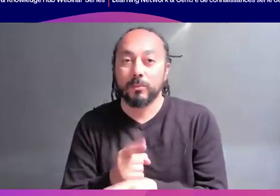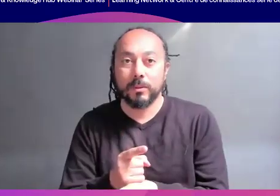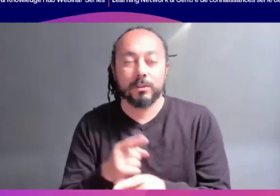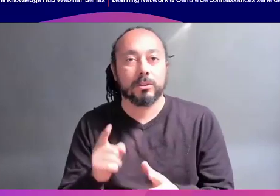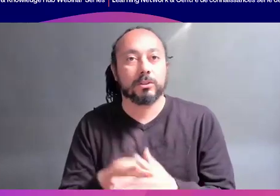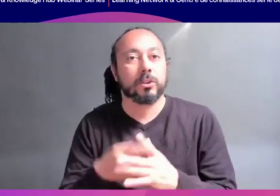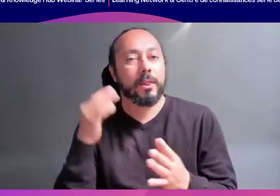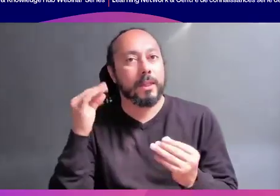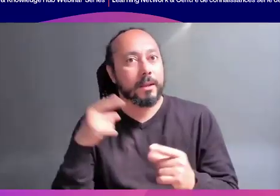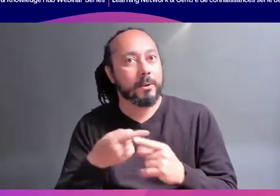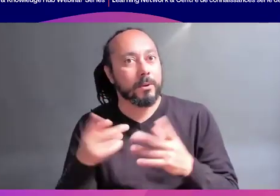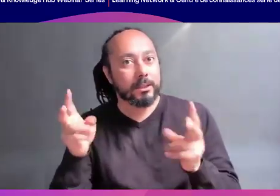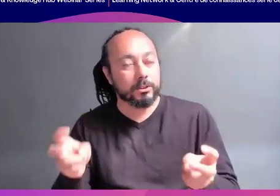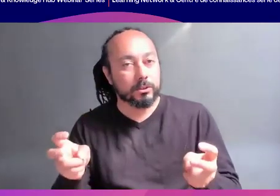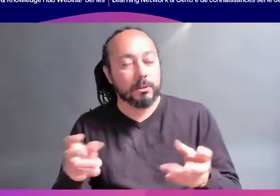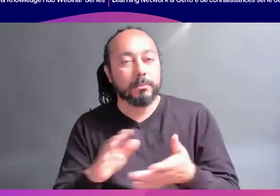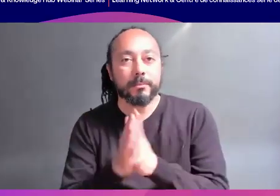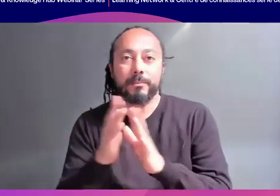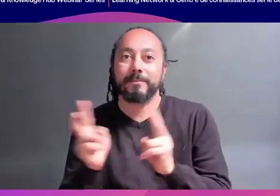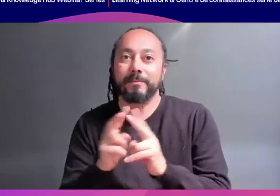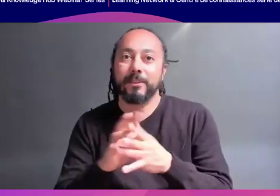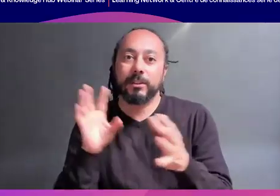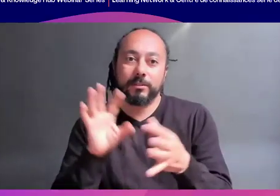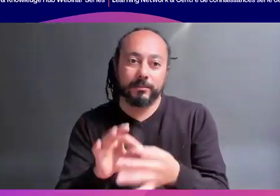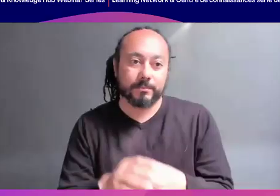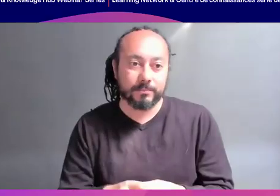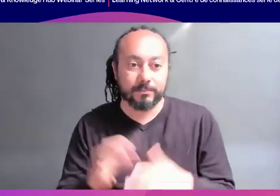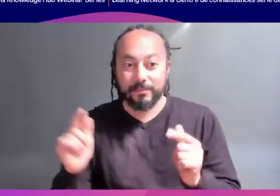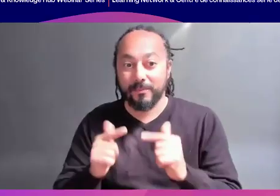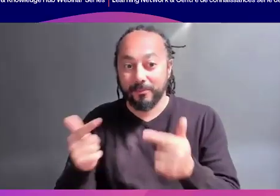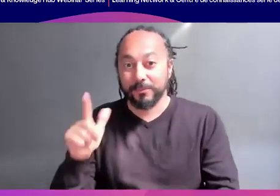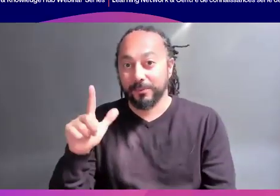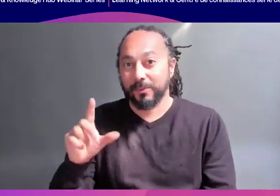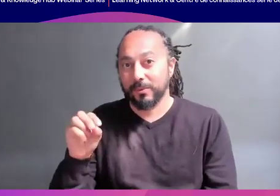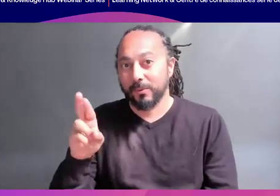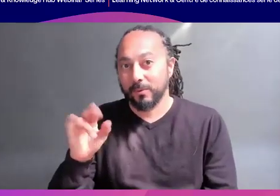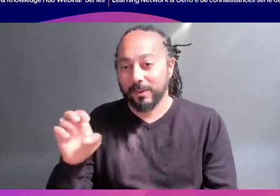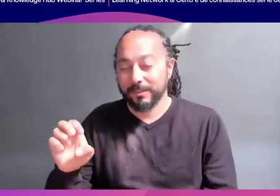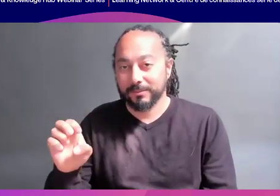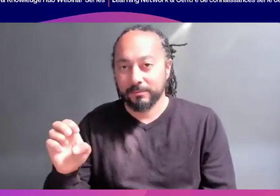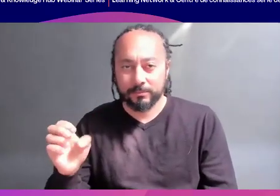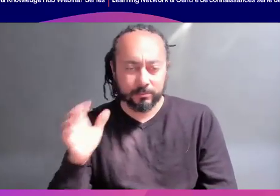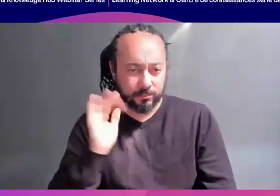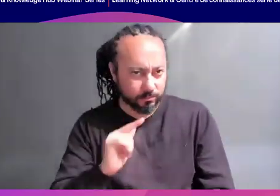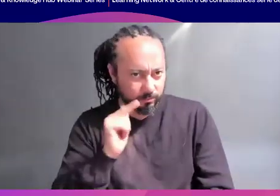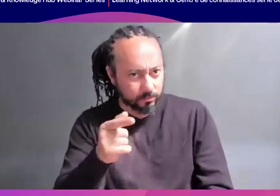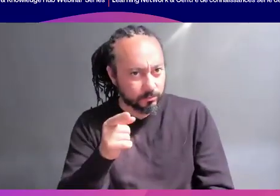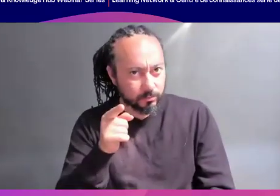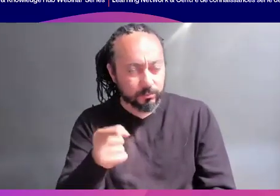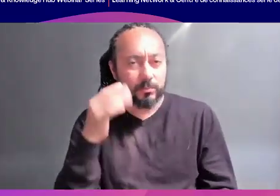think through the issues, they become very connected. Lorraine, I'll pass it to you in terms of really thinking